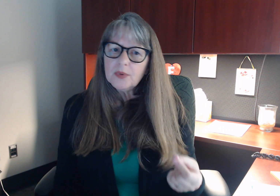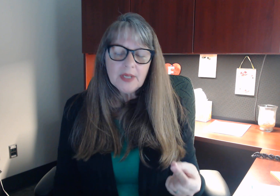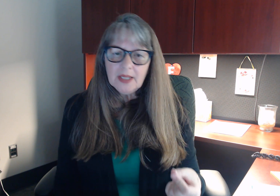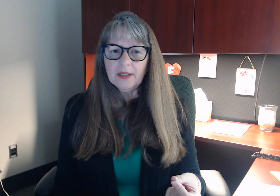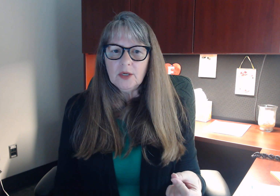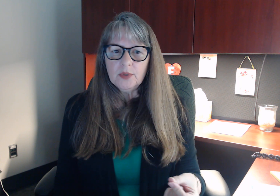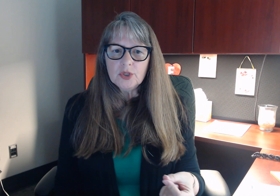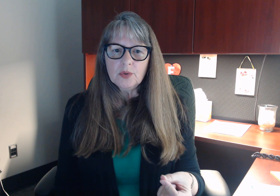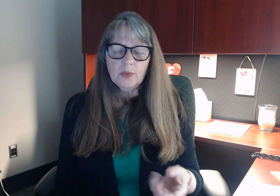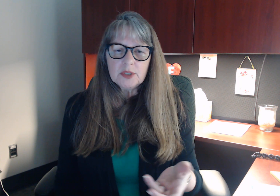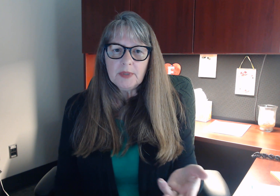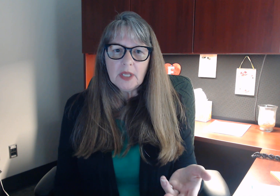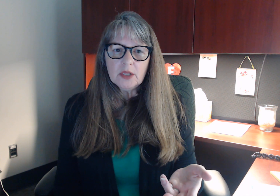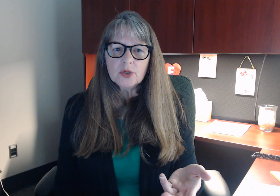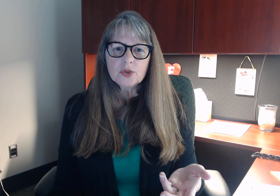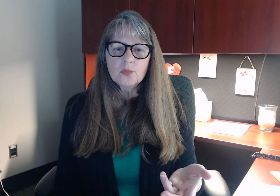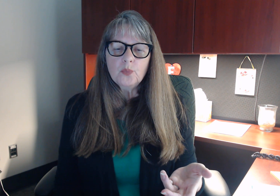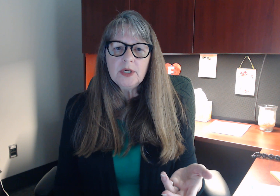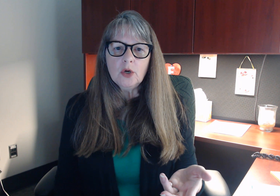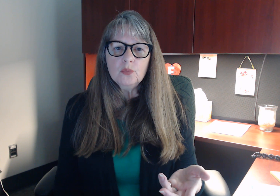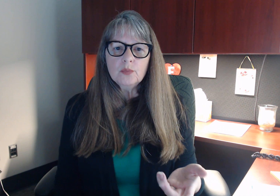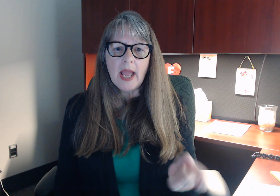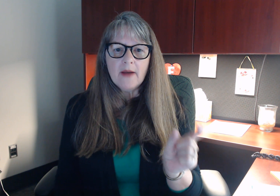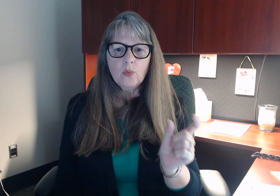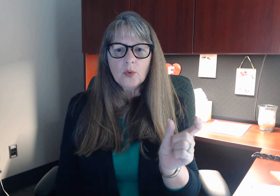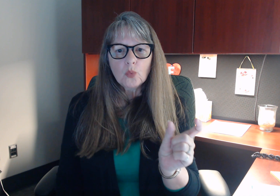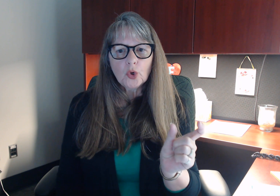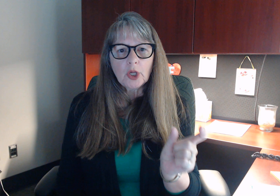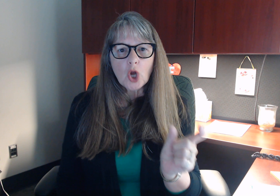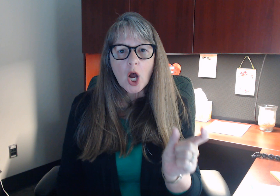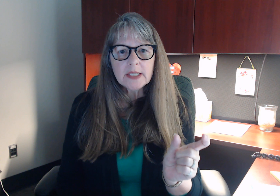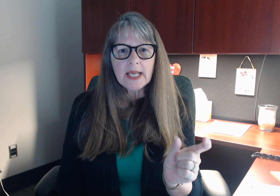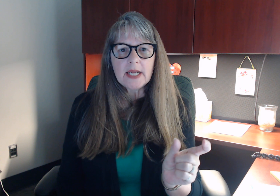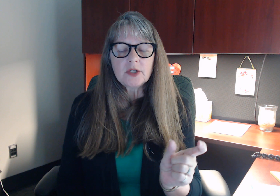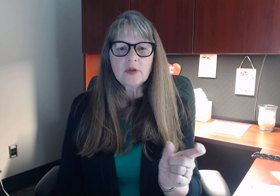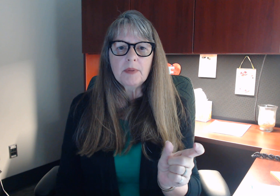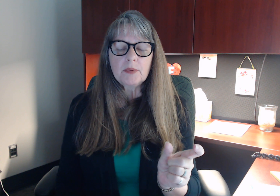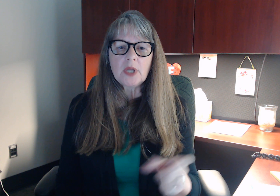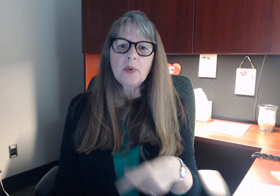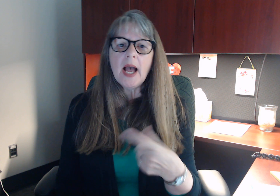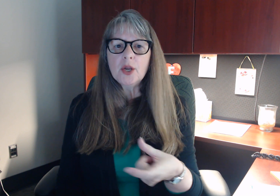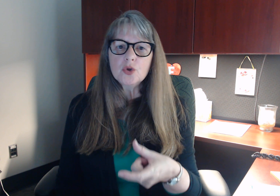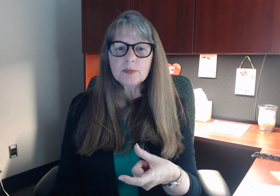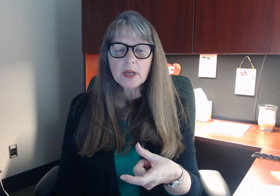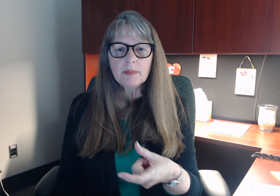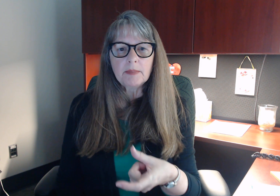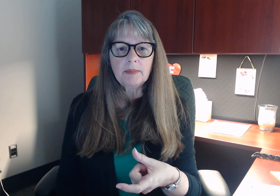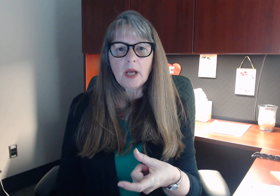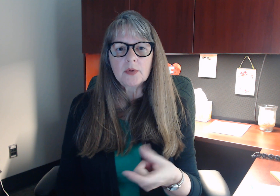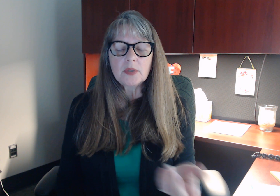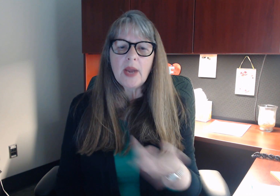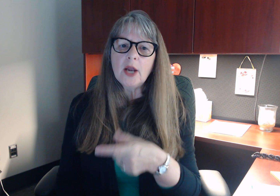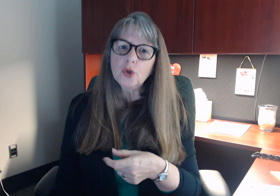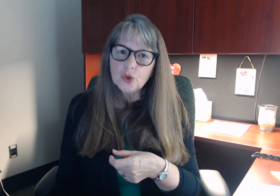any language, when we speak English, we don't have one word in context. And some people say, well, how do you spell blah, blah, blah? You say, well, how are you using